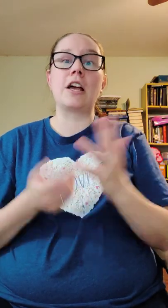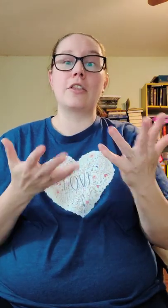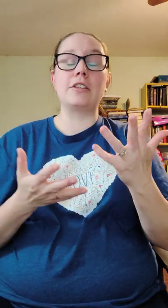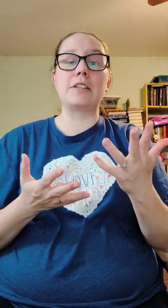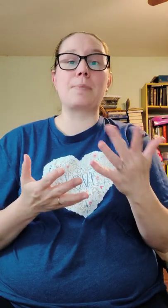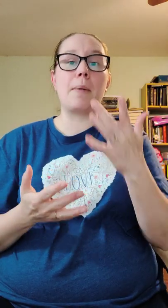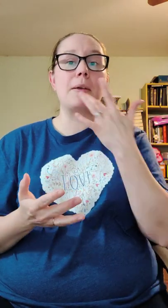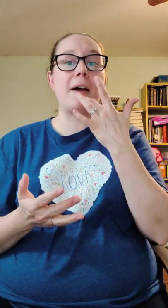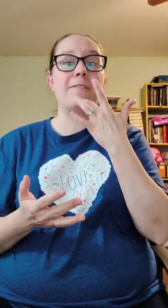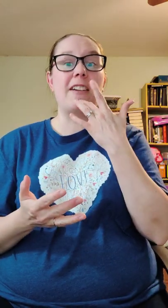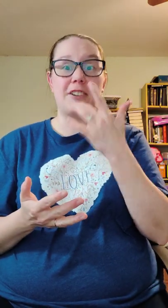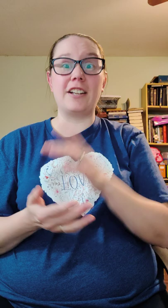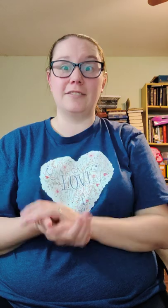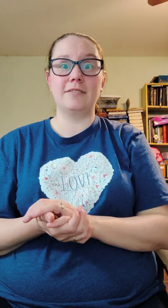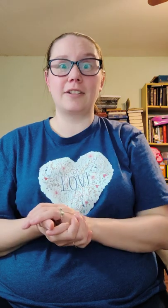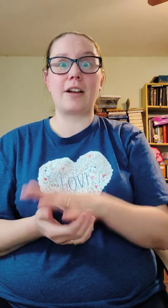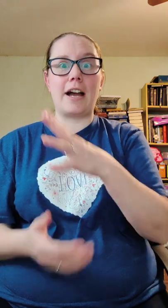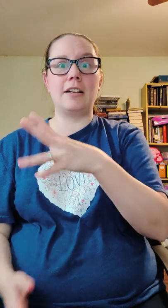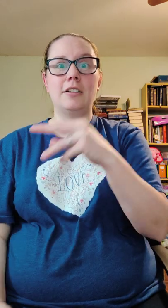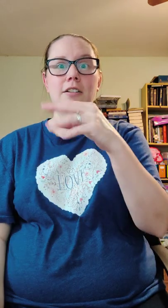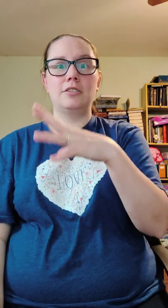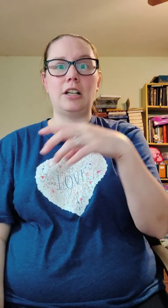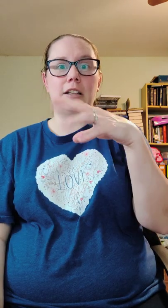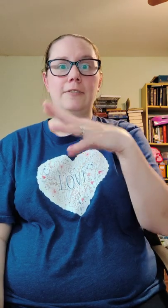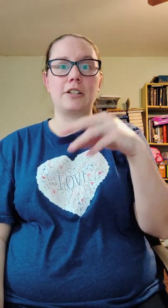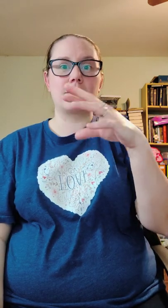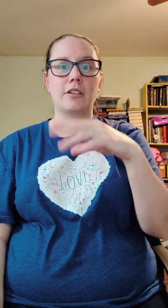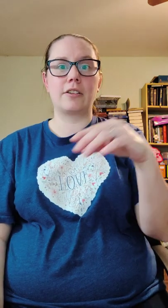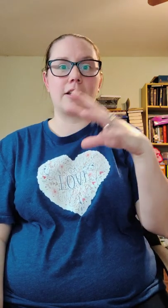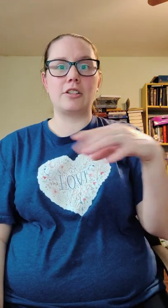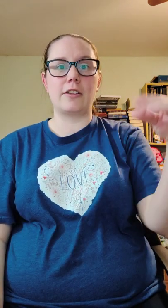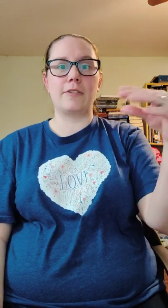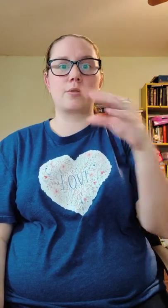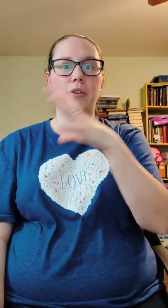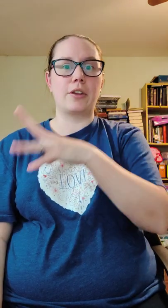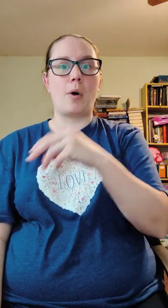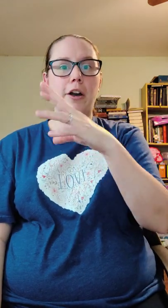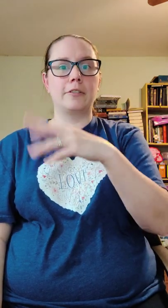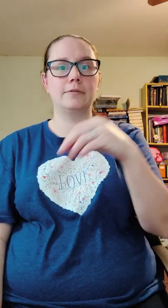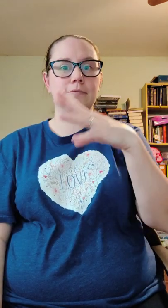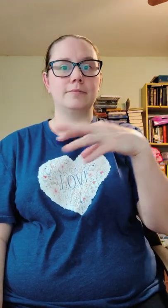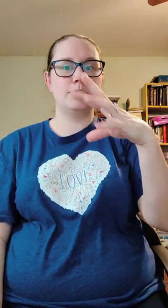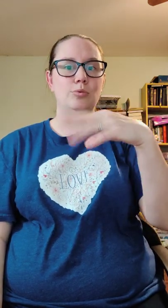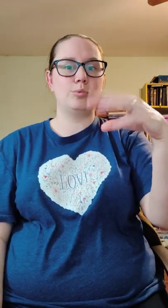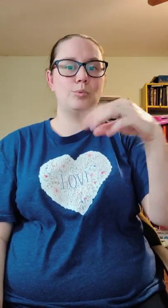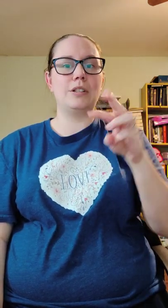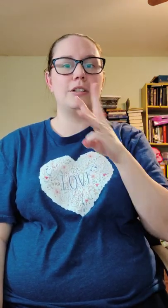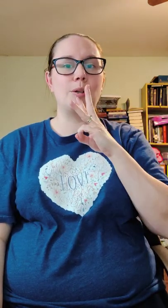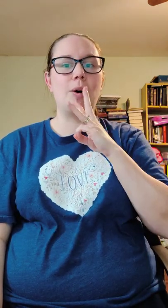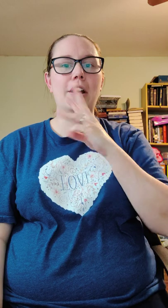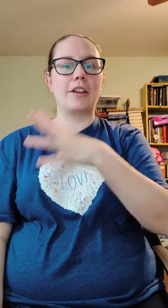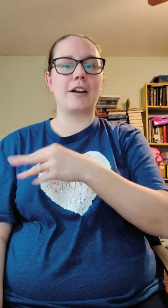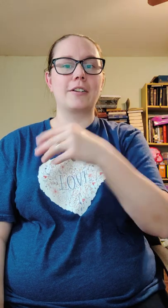This is probably my favorite. Okay. Jellyfish. Looks like a jellyfish going in the water. In the water there.